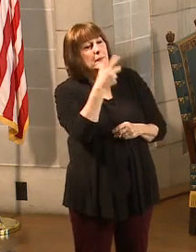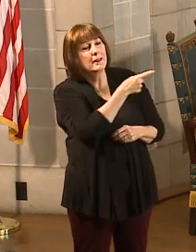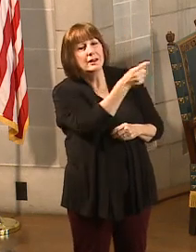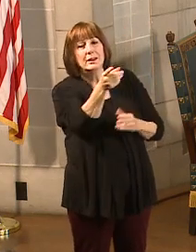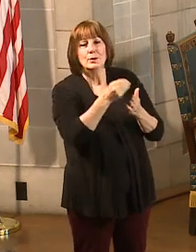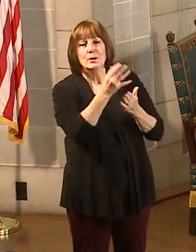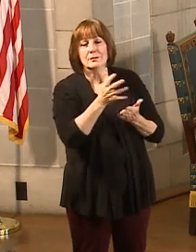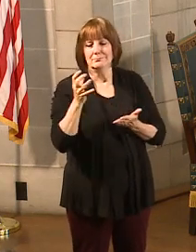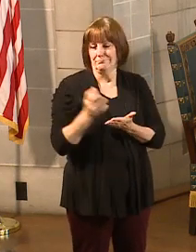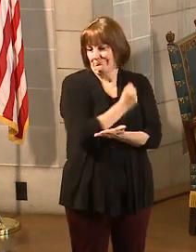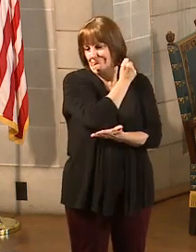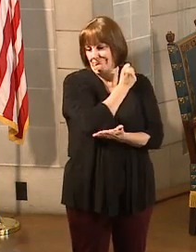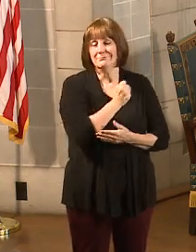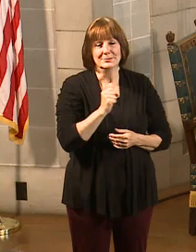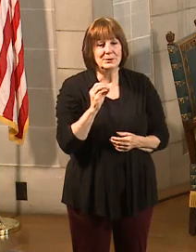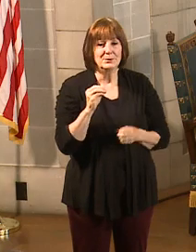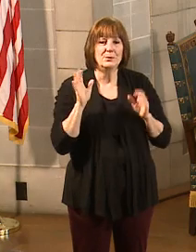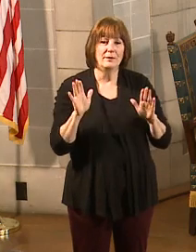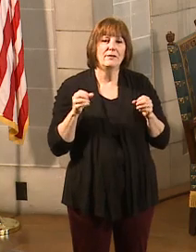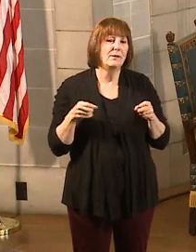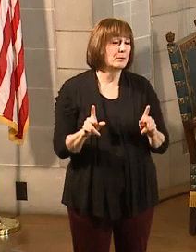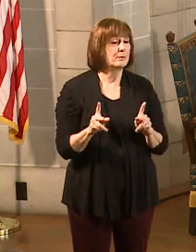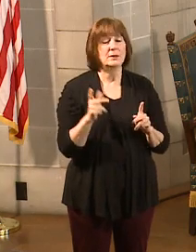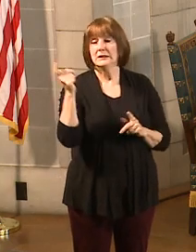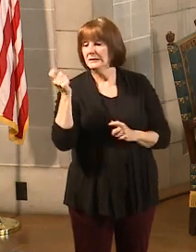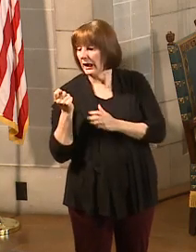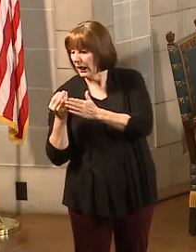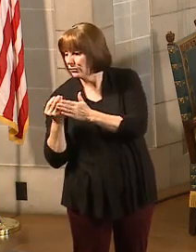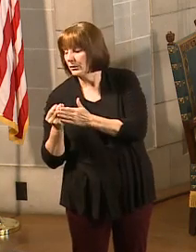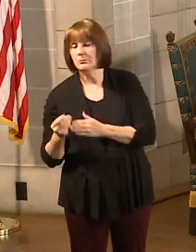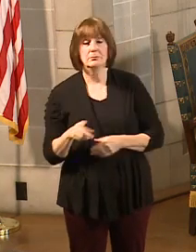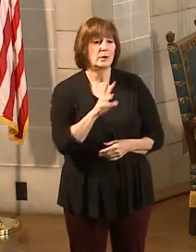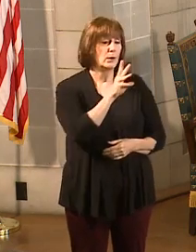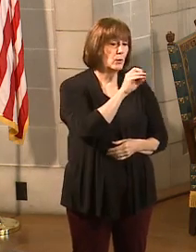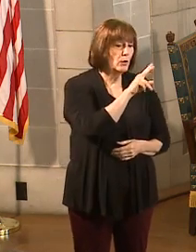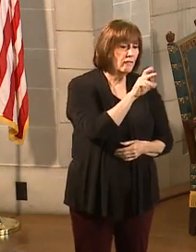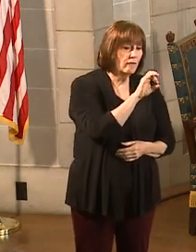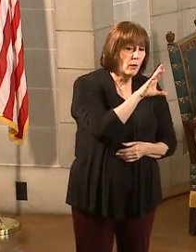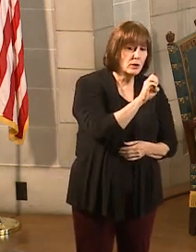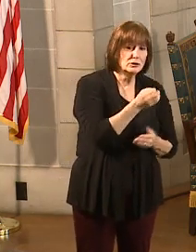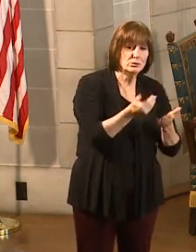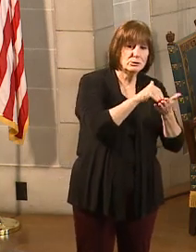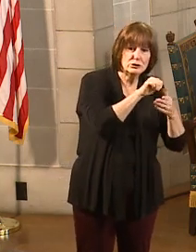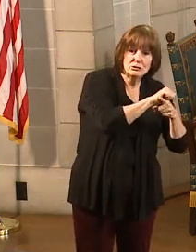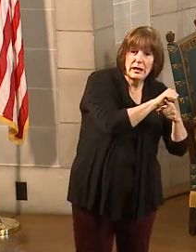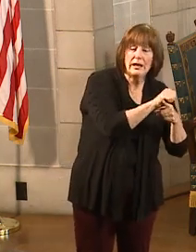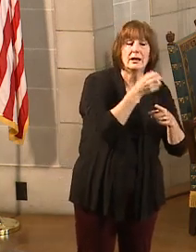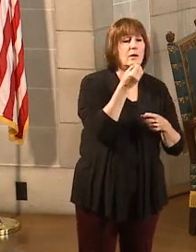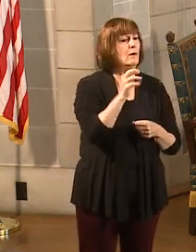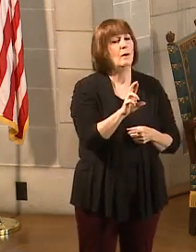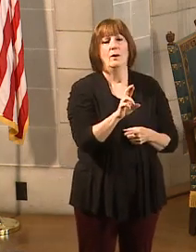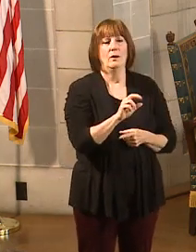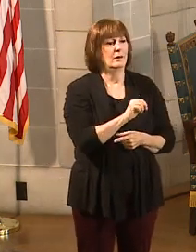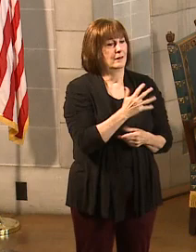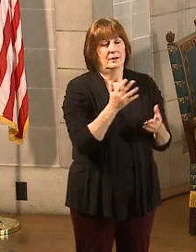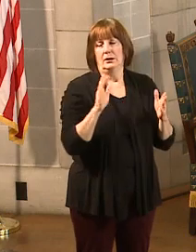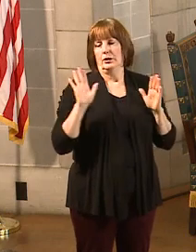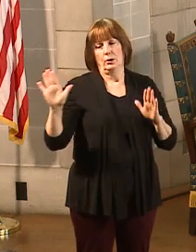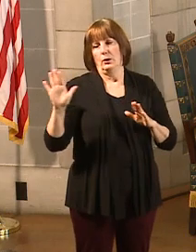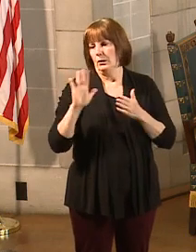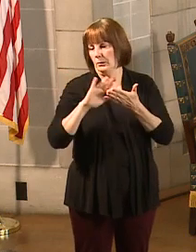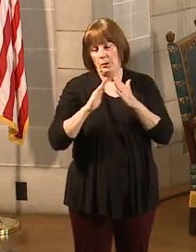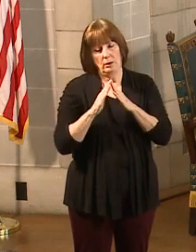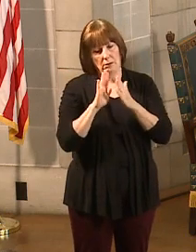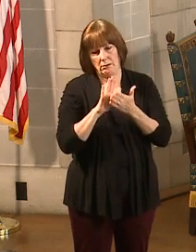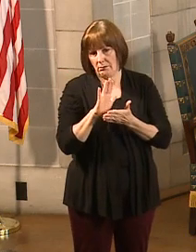that as well. So great opportunity, whether it's the scholarship program, the workforce retraining, or in general, all the great work community colleges do to